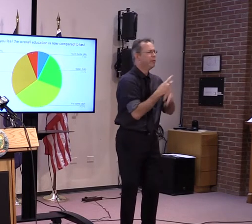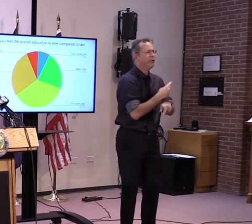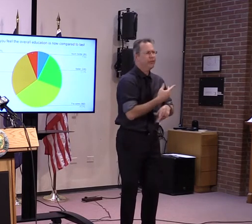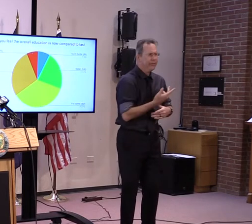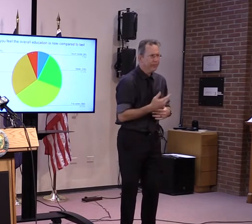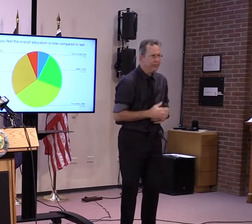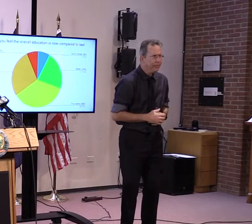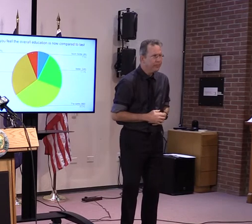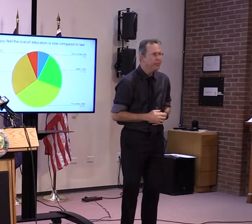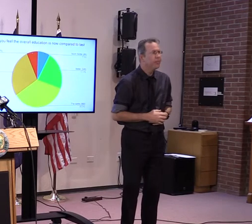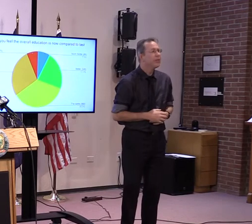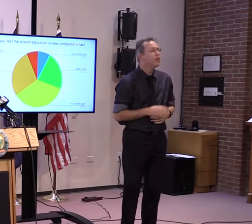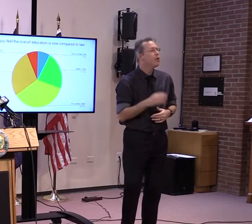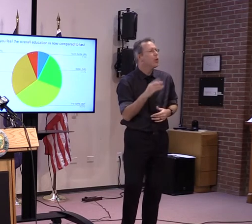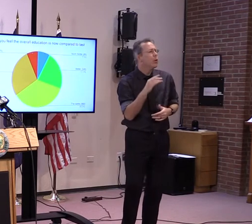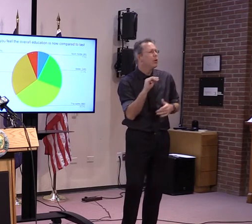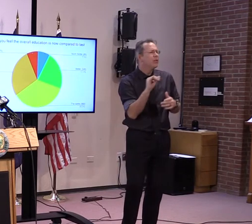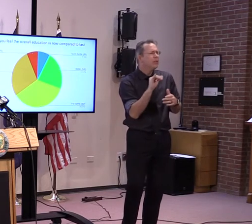really changed.